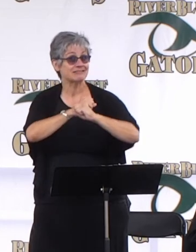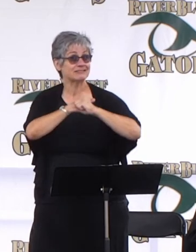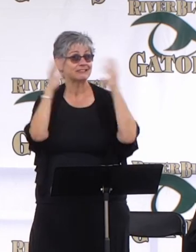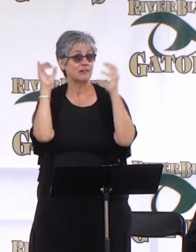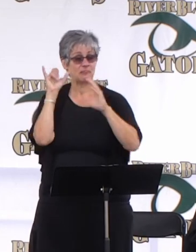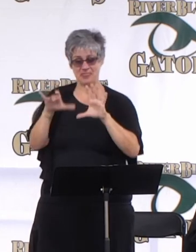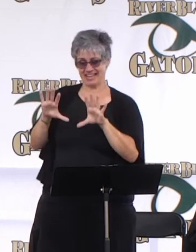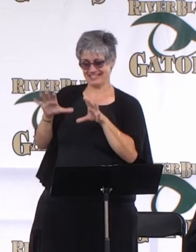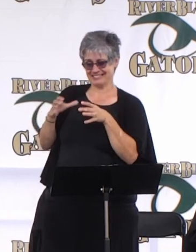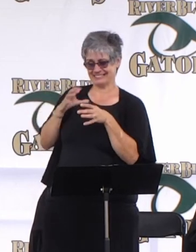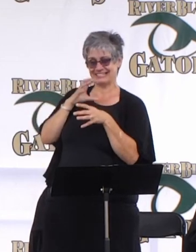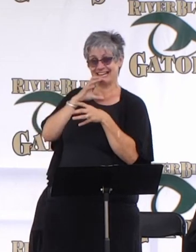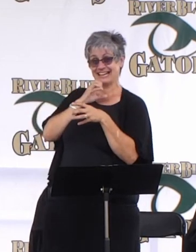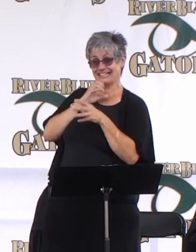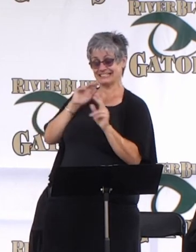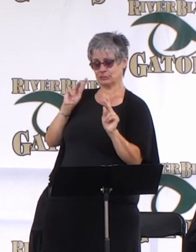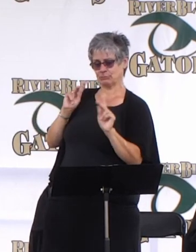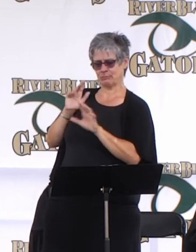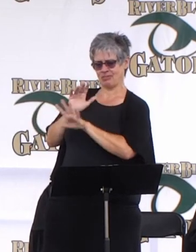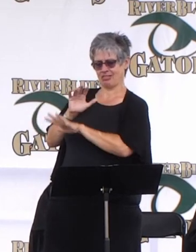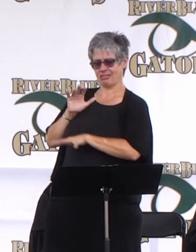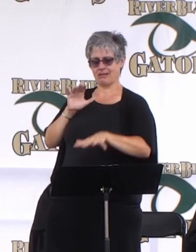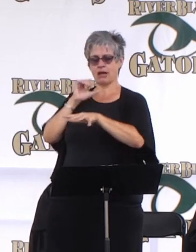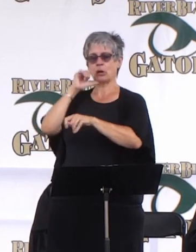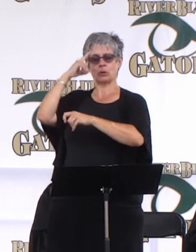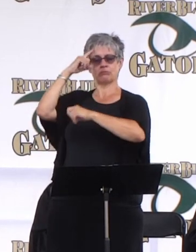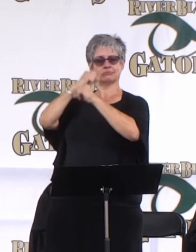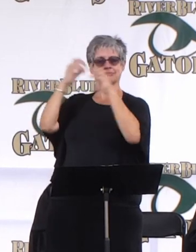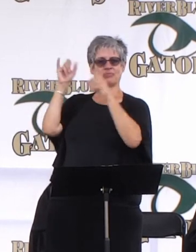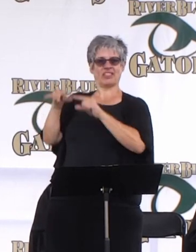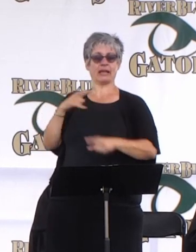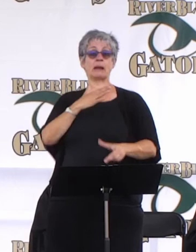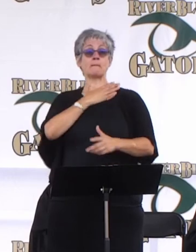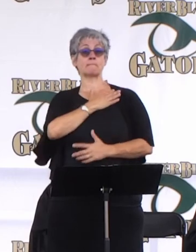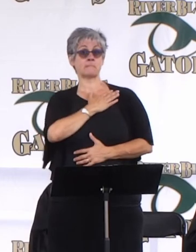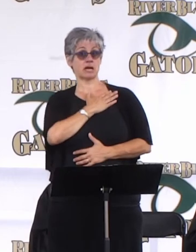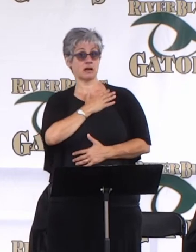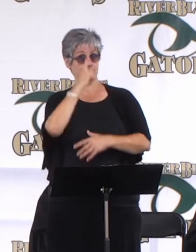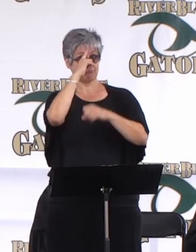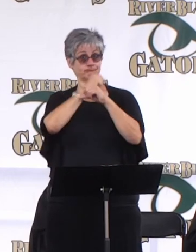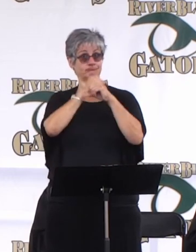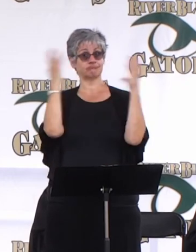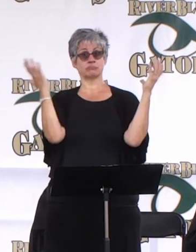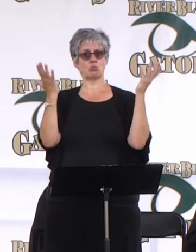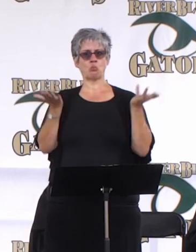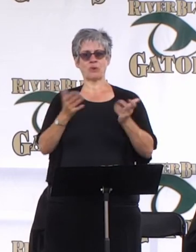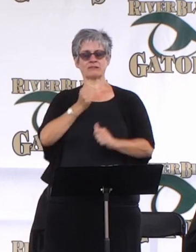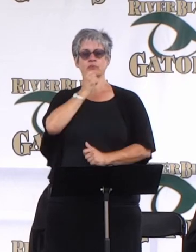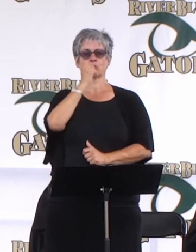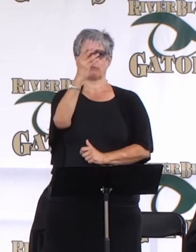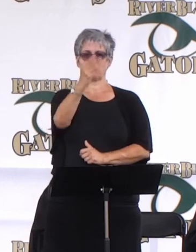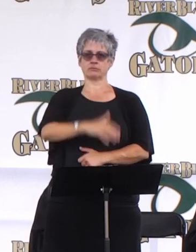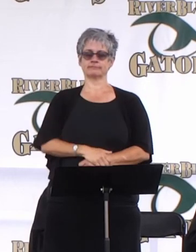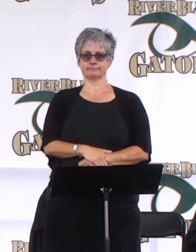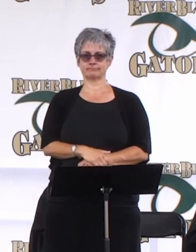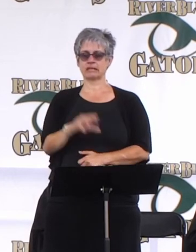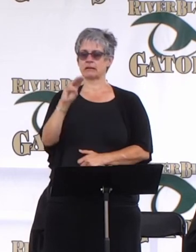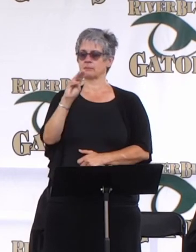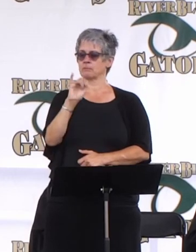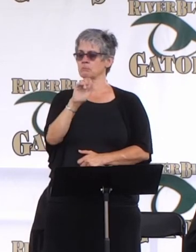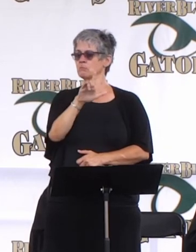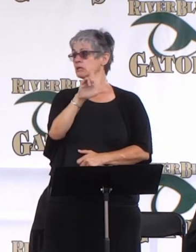or historic figures that shaped much of the 20th century. When I think of the greatest generation, I think of my grandmother, Mildred